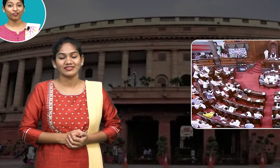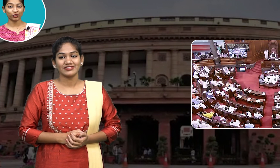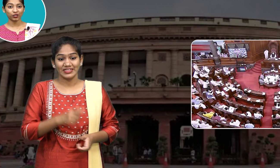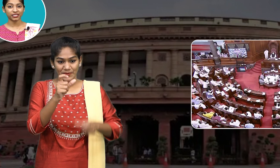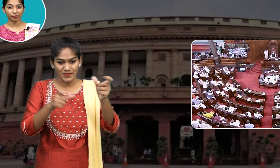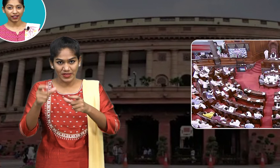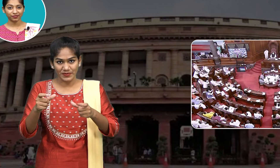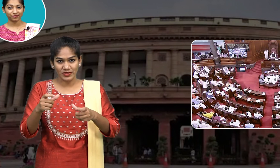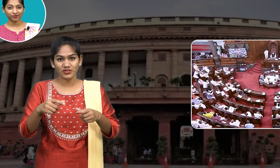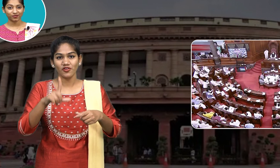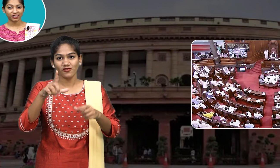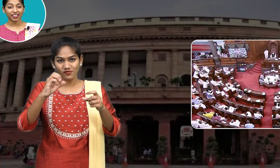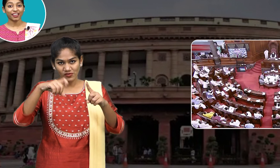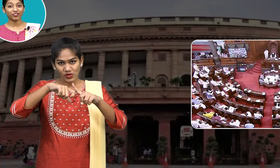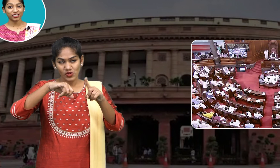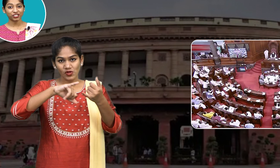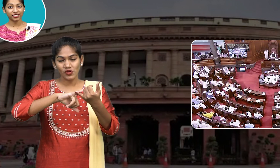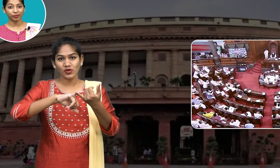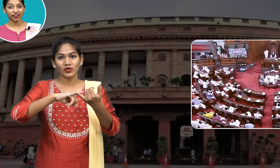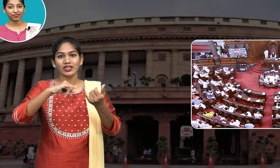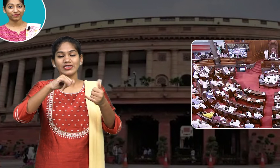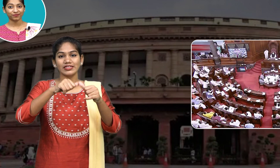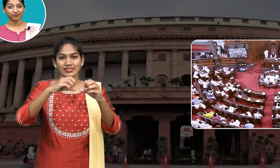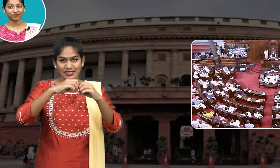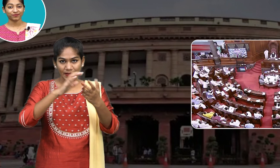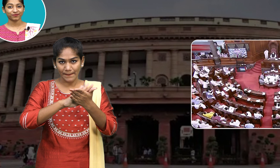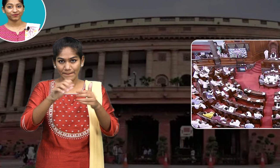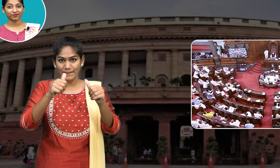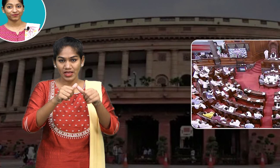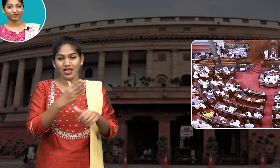Members of Lok Sabha and Rajya Sabha